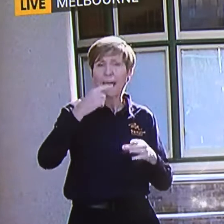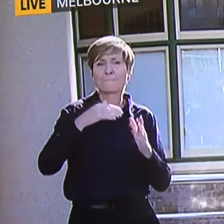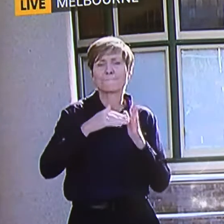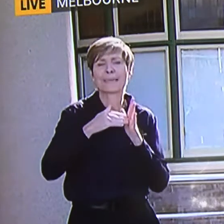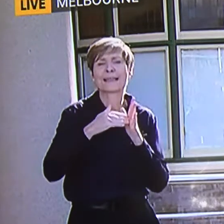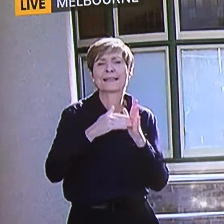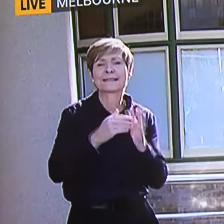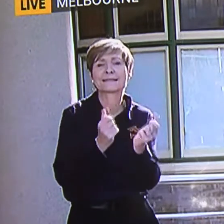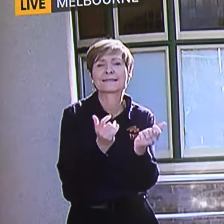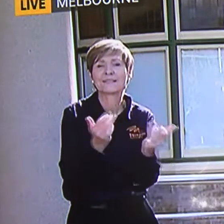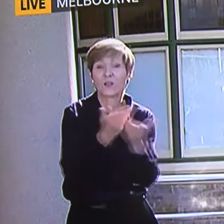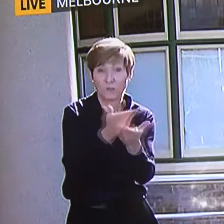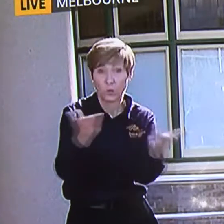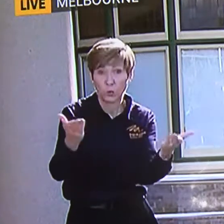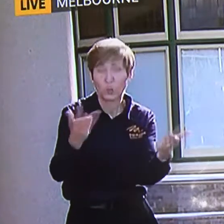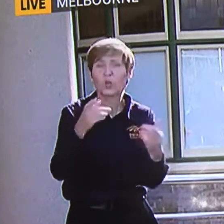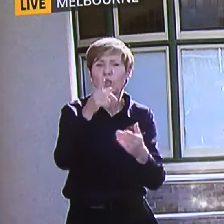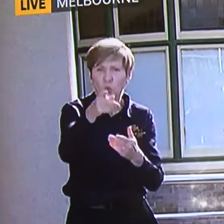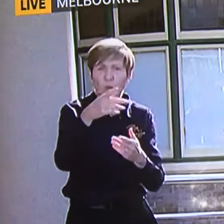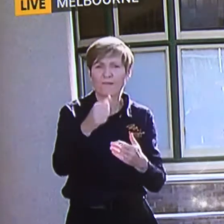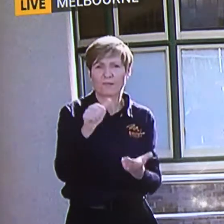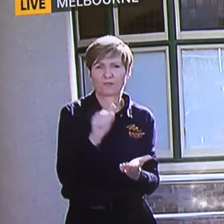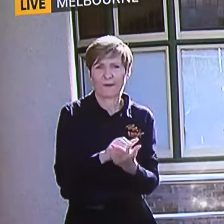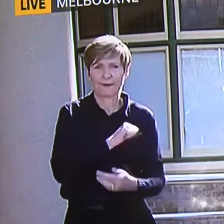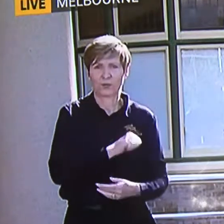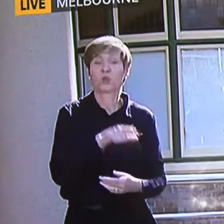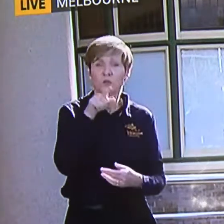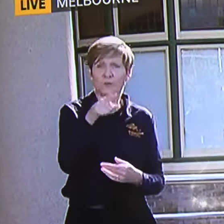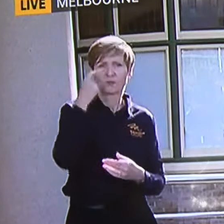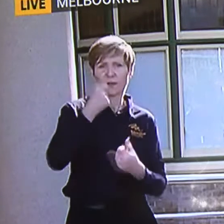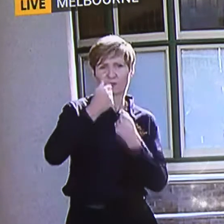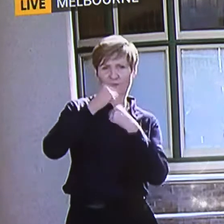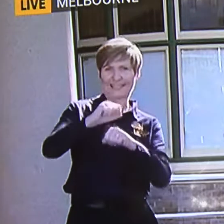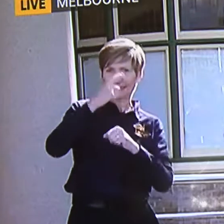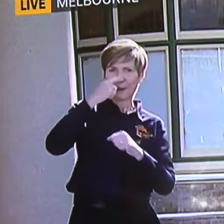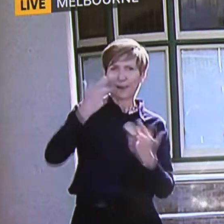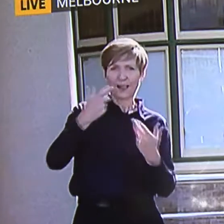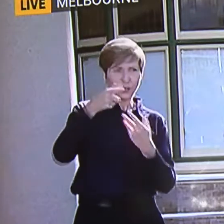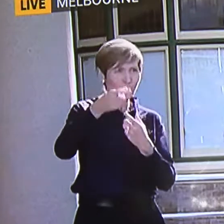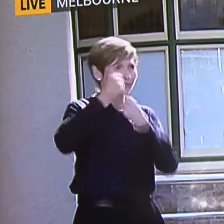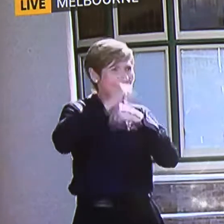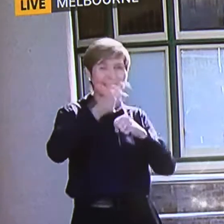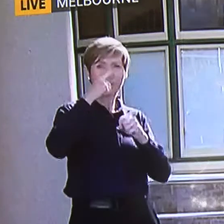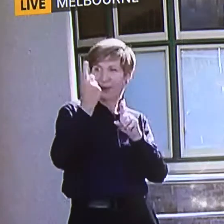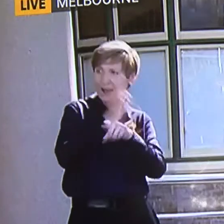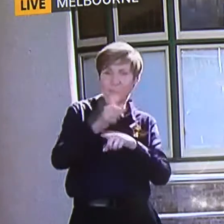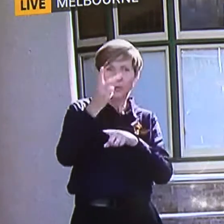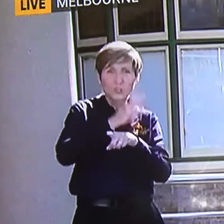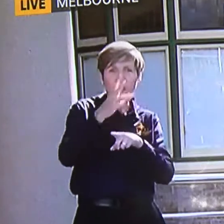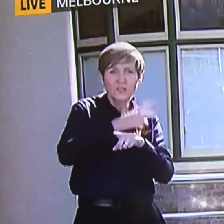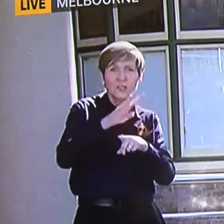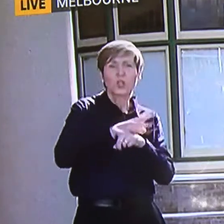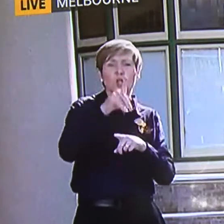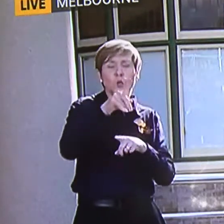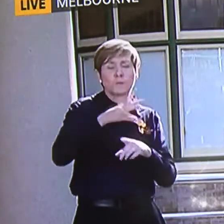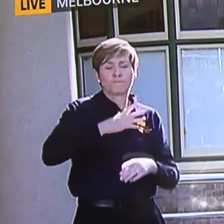and helped protect lives and save lives, not just over the Easter weekend, but over recent weeks, and that is why we